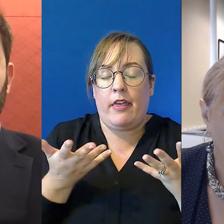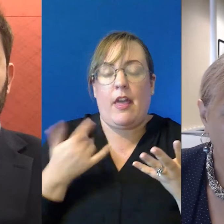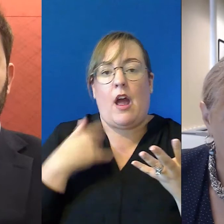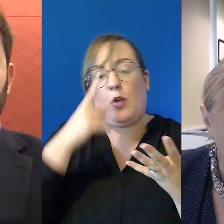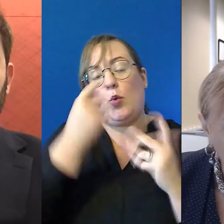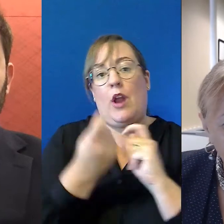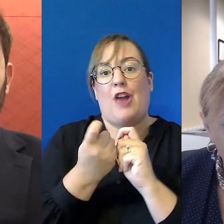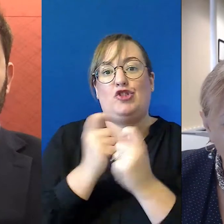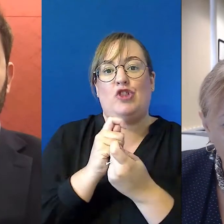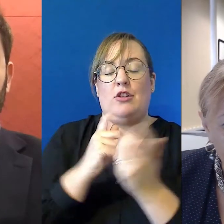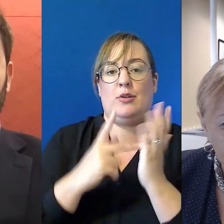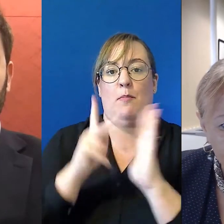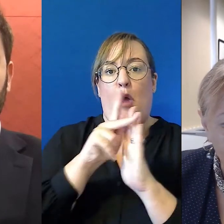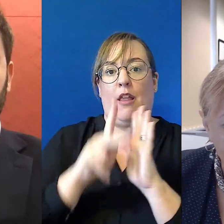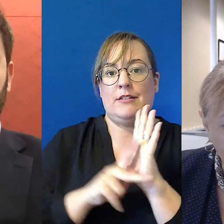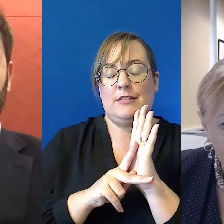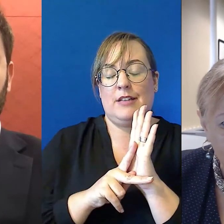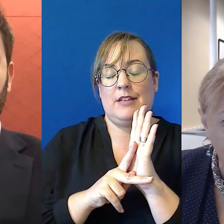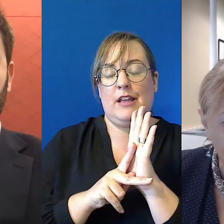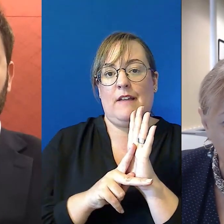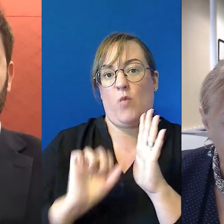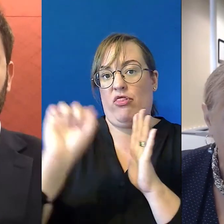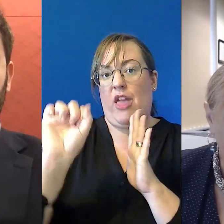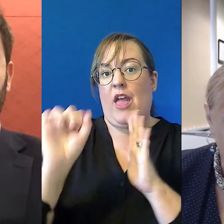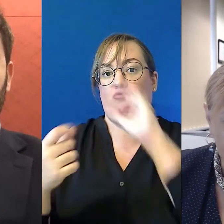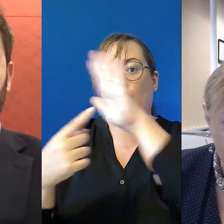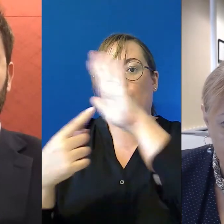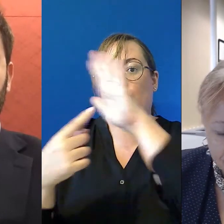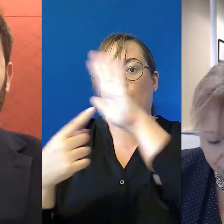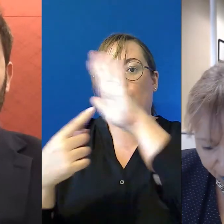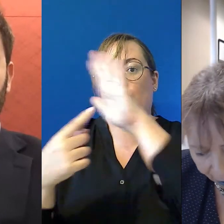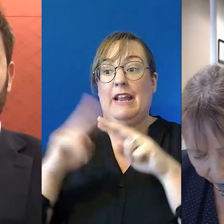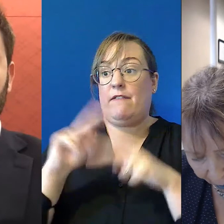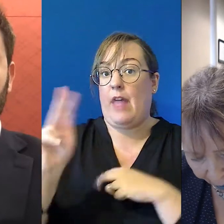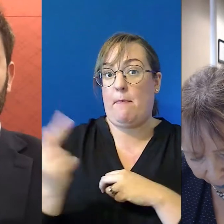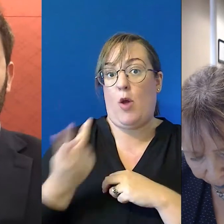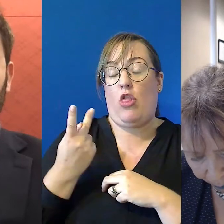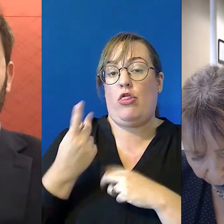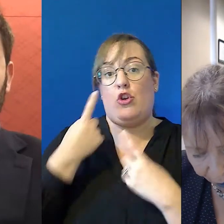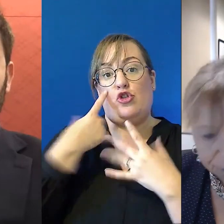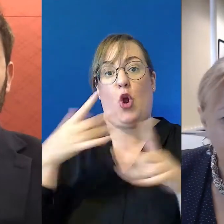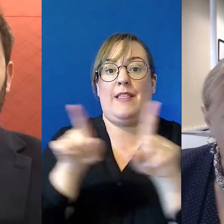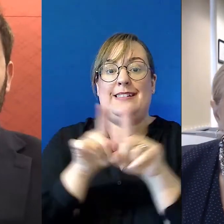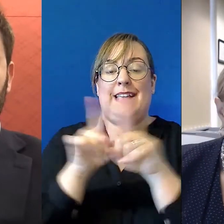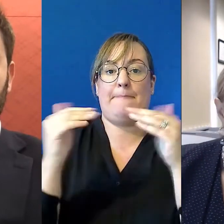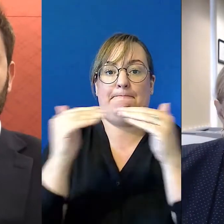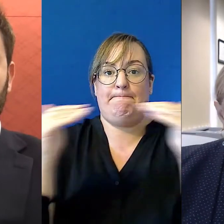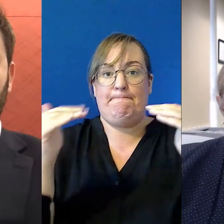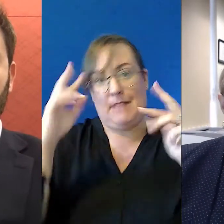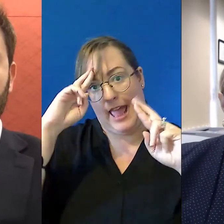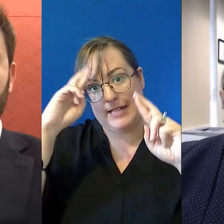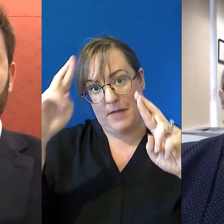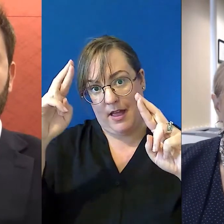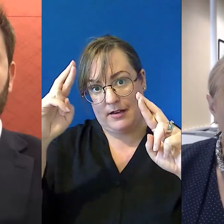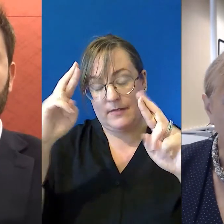and programs around those priorities so that they meet both expectations. If the government's priorities